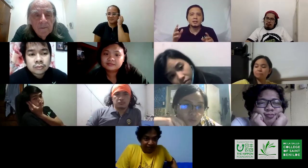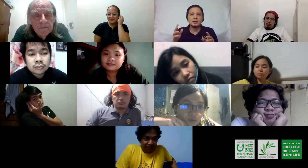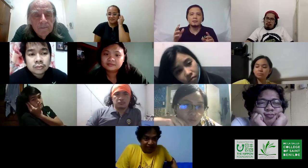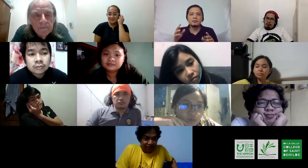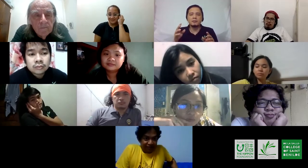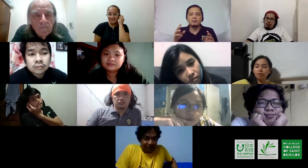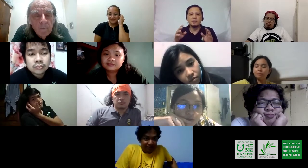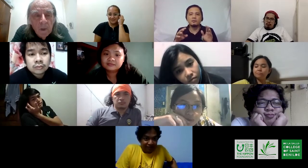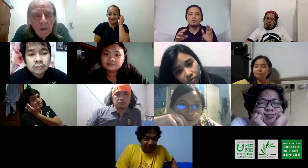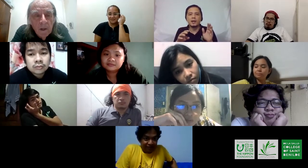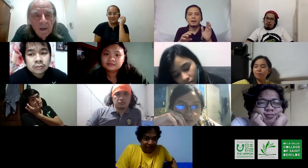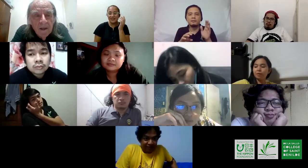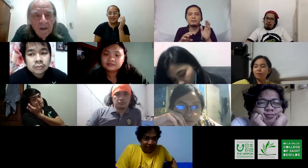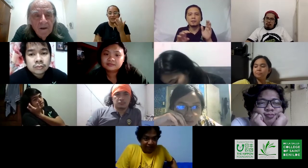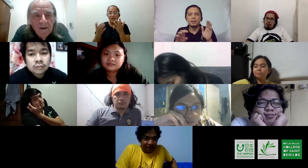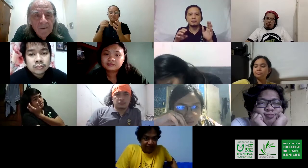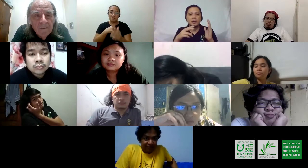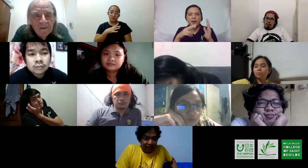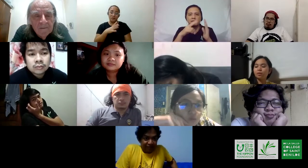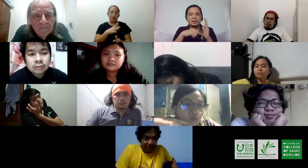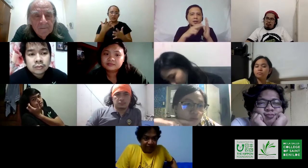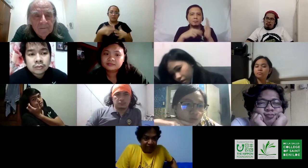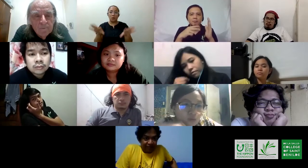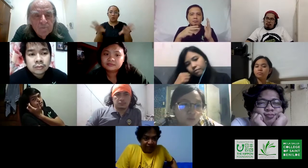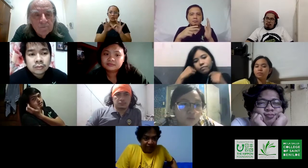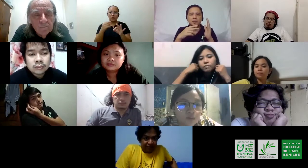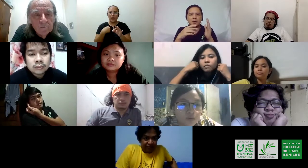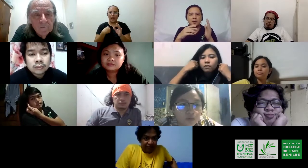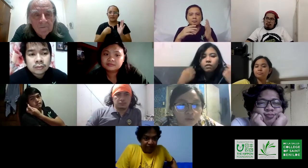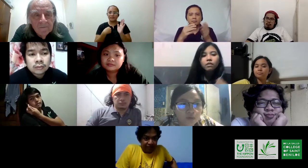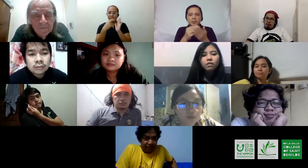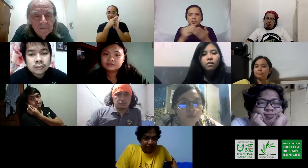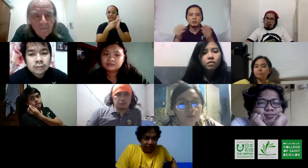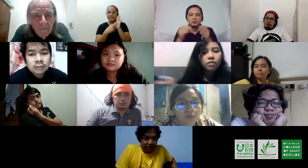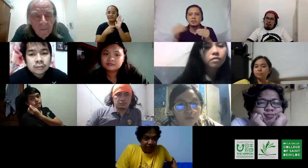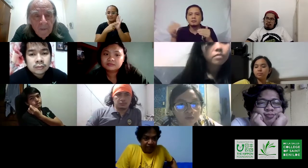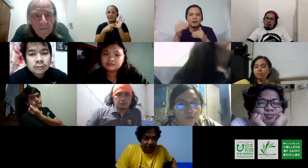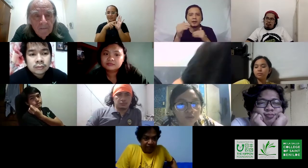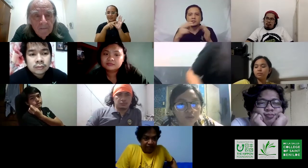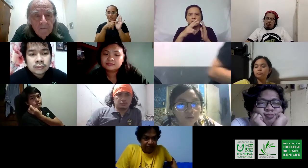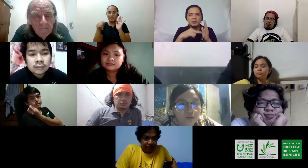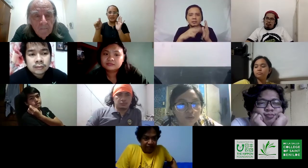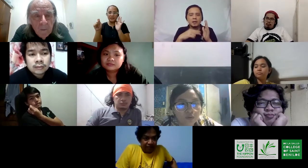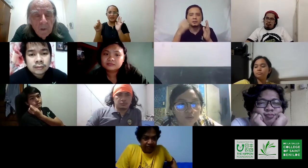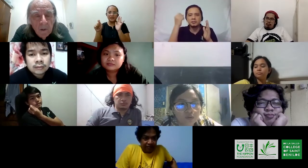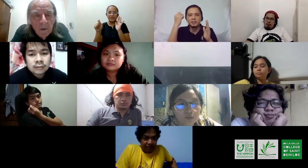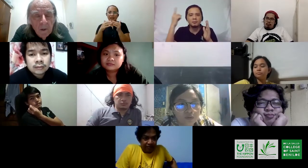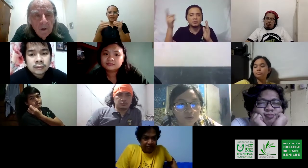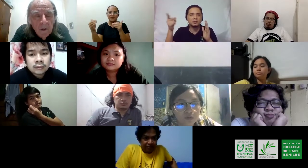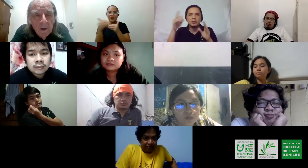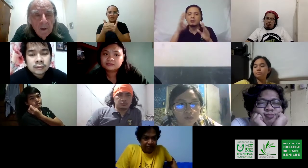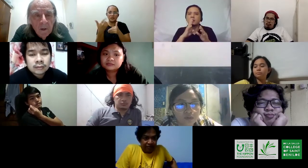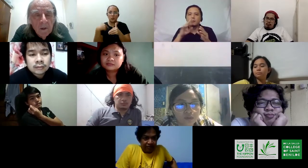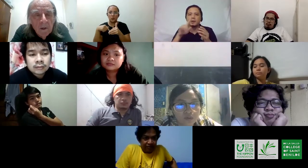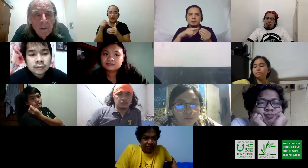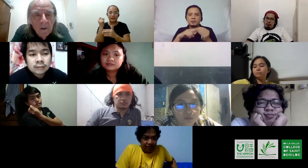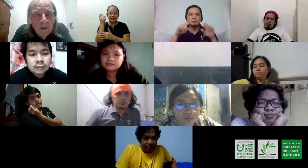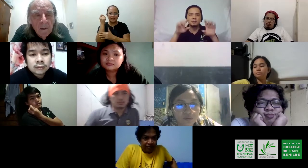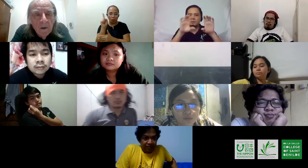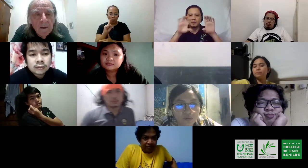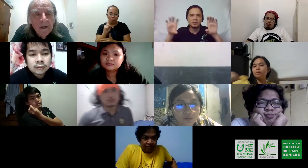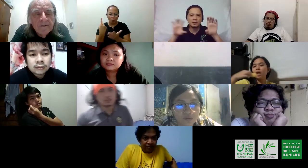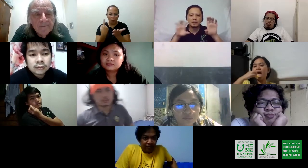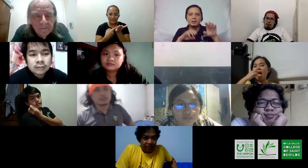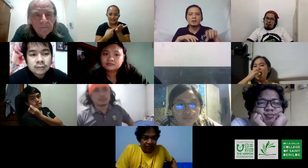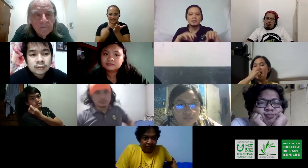as if we have the materials in advance so we can understand what they're talking about in terms